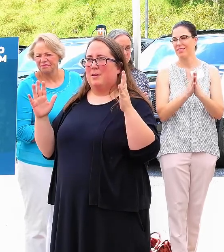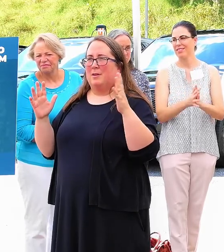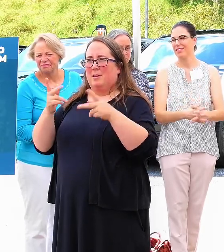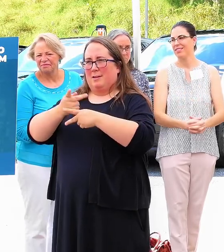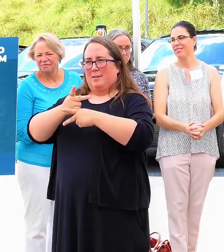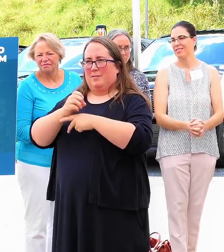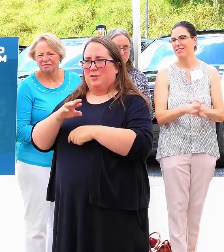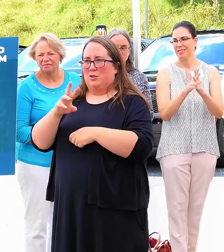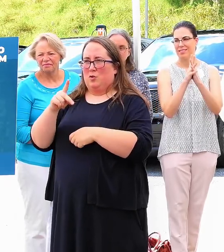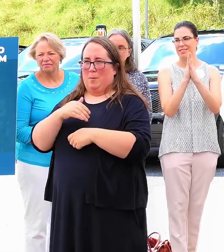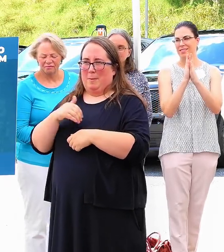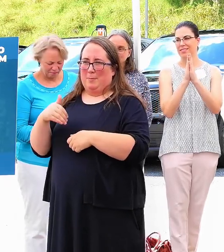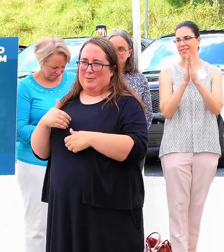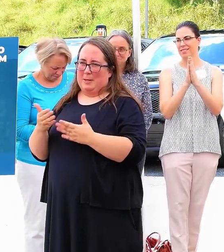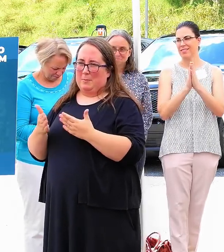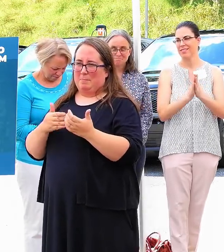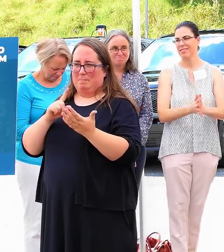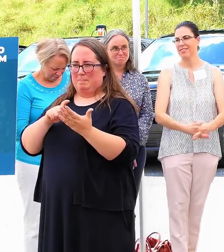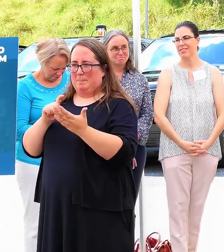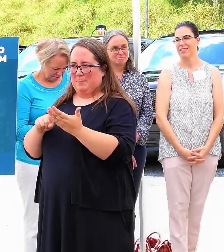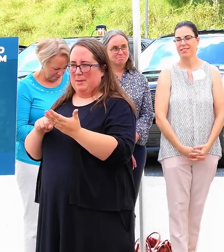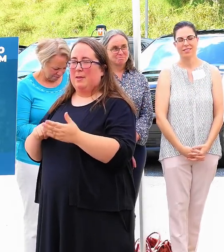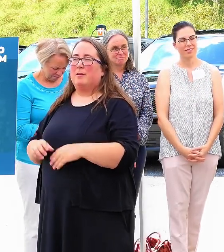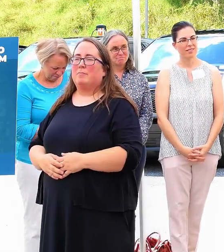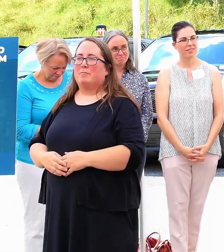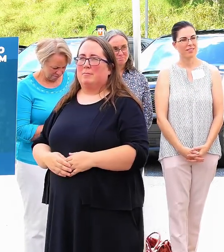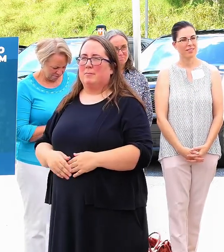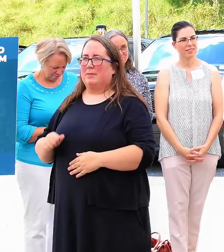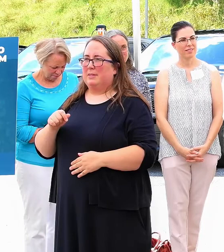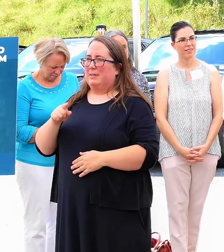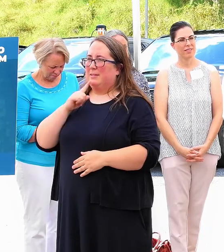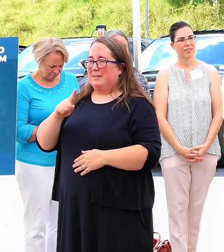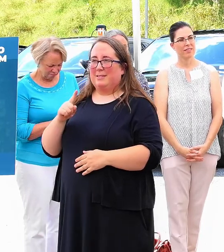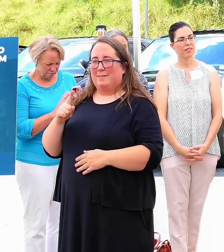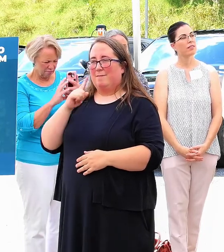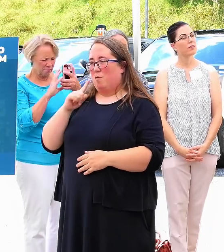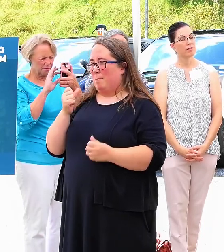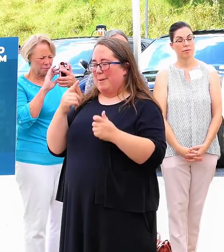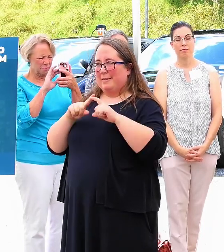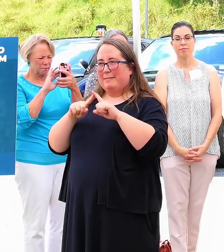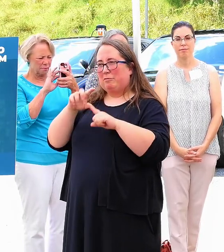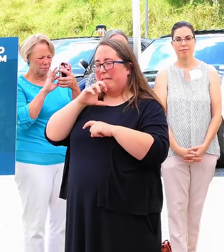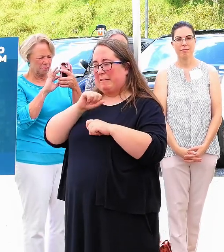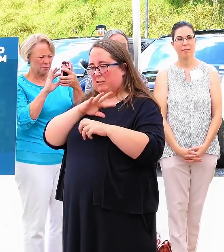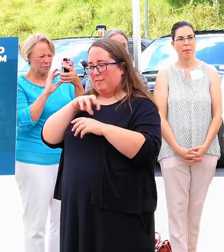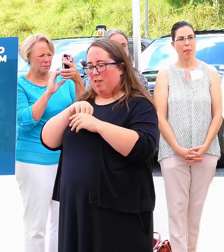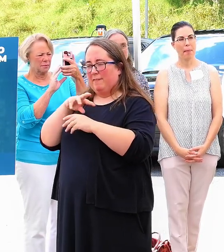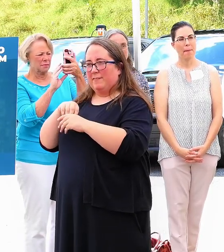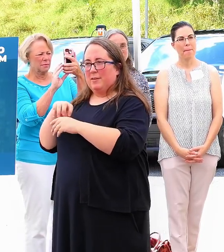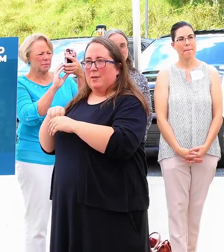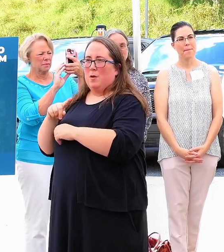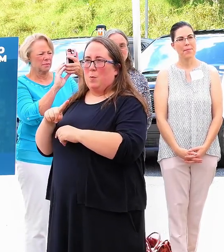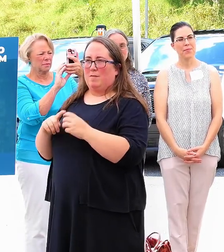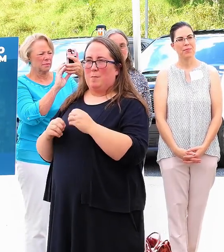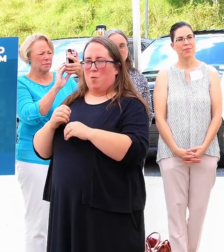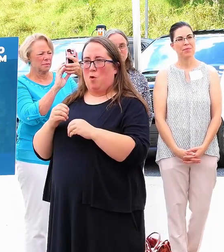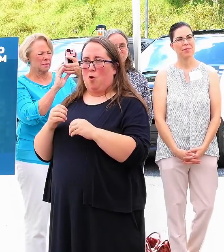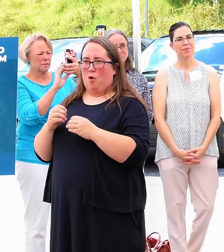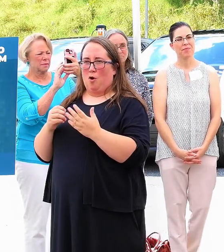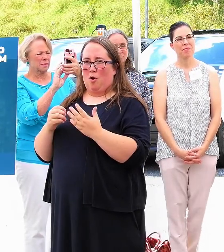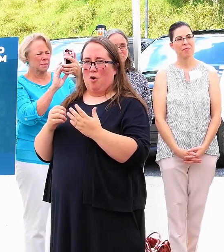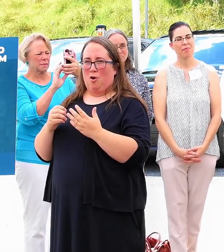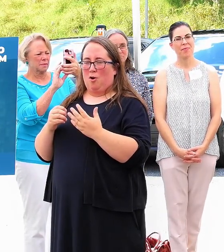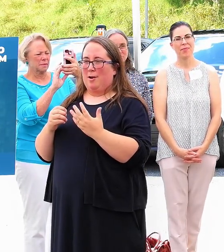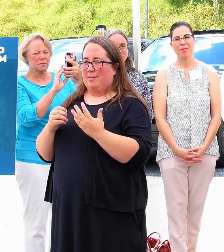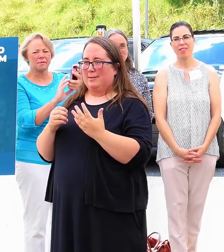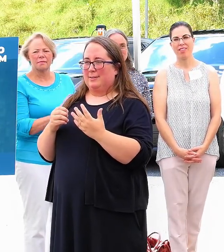Conservation Corps members. Anyway, so this is in many respects a generational issue, and it's interesting that we have one of our most senior